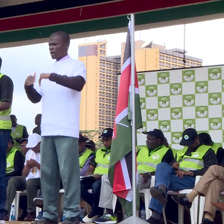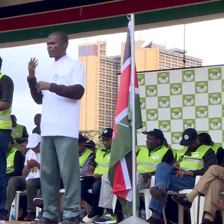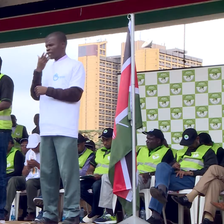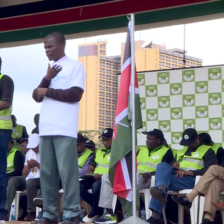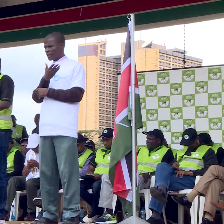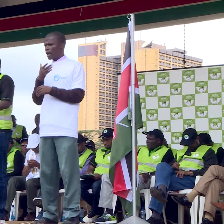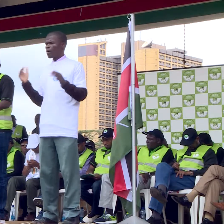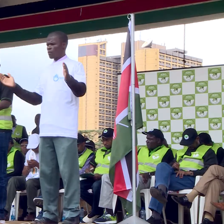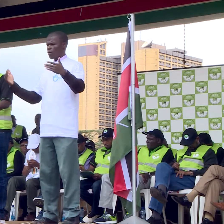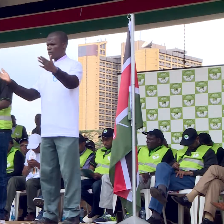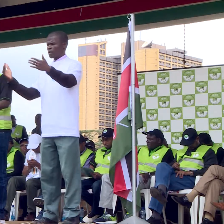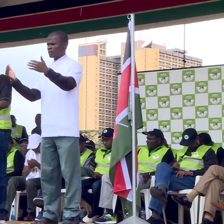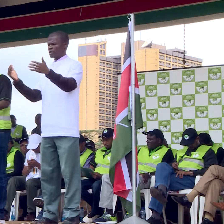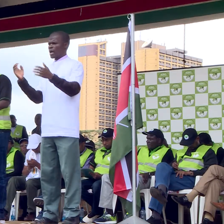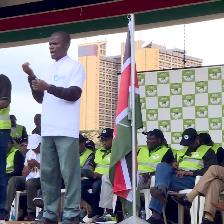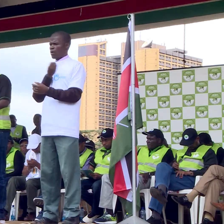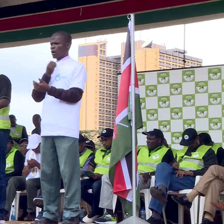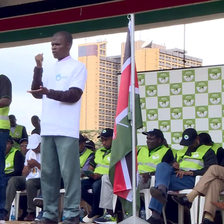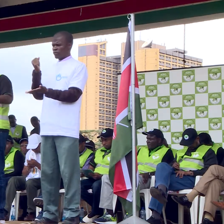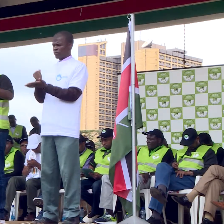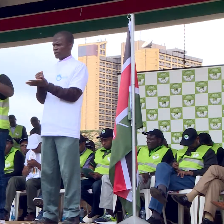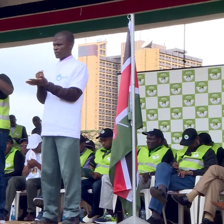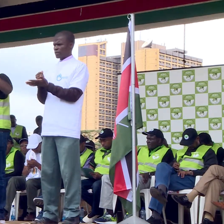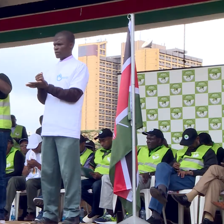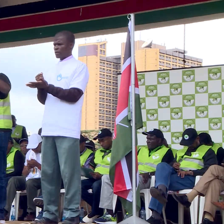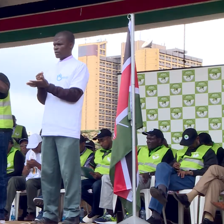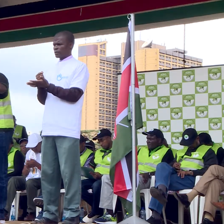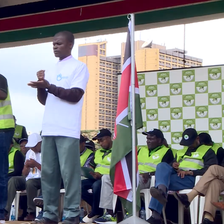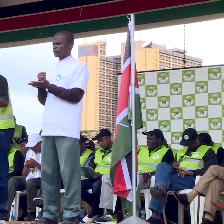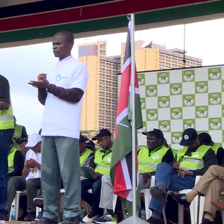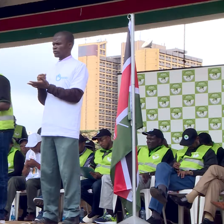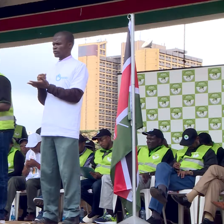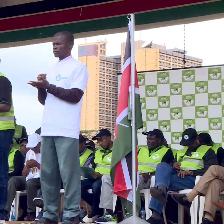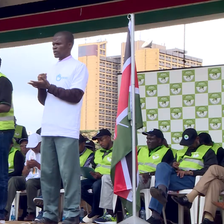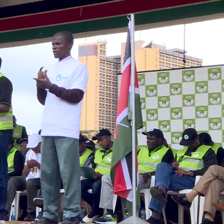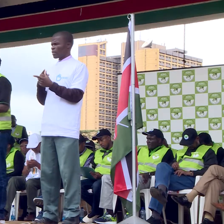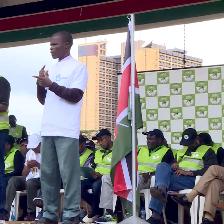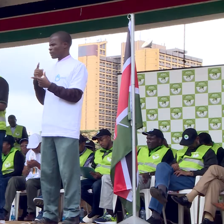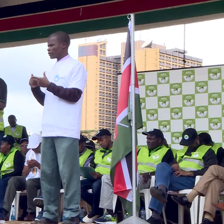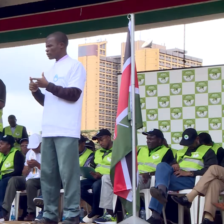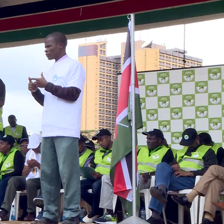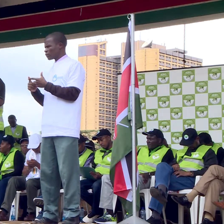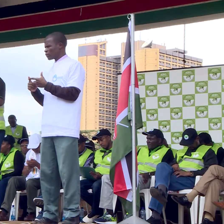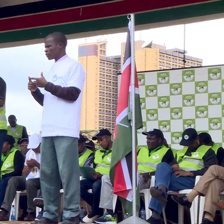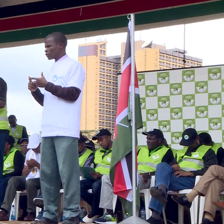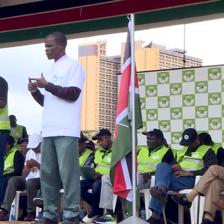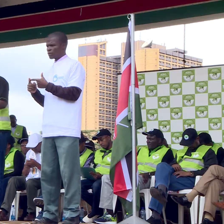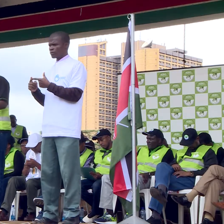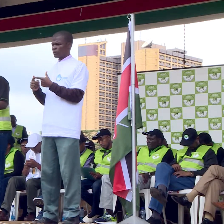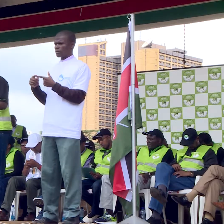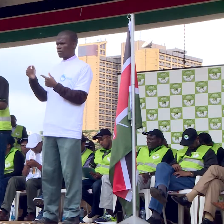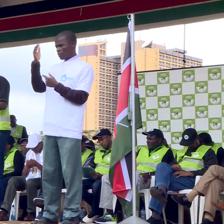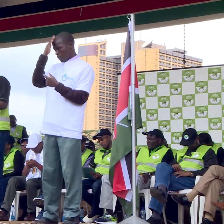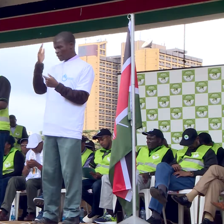our stakeholders at the constituency offices. Alafu Jumatano tutakuwa